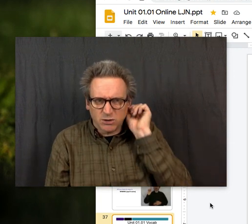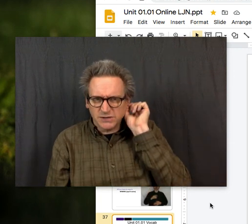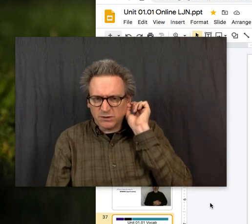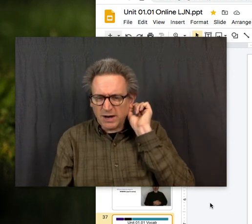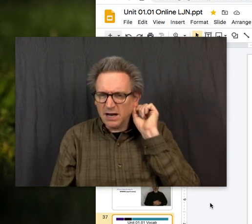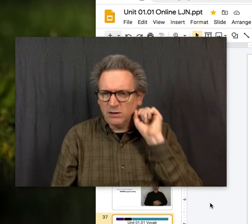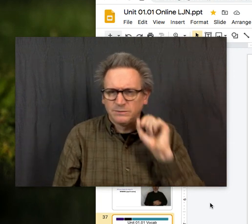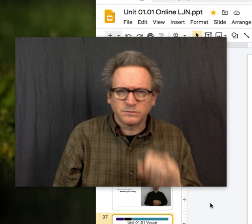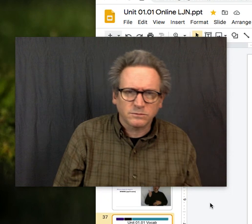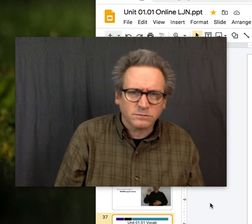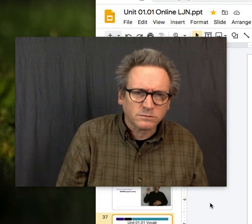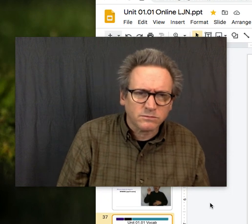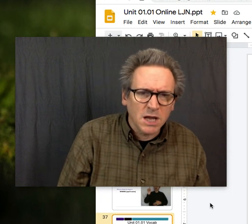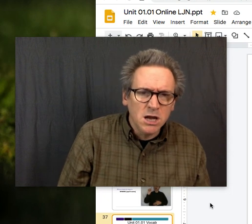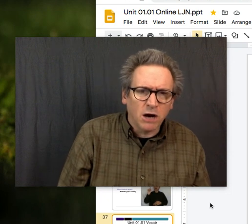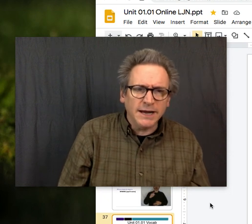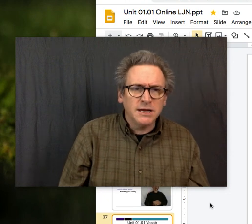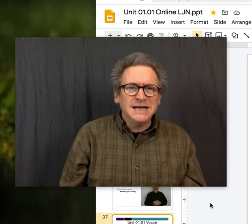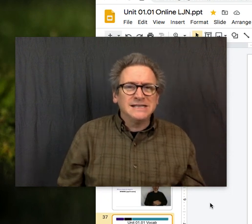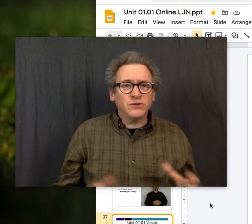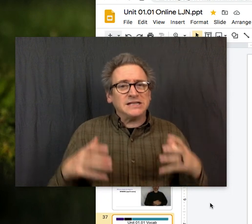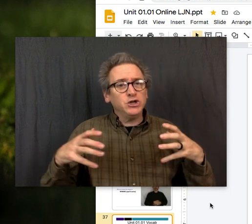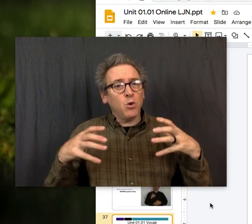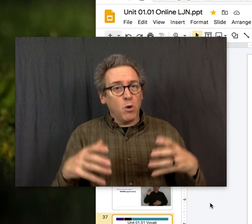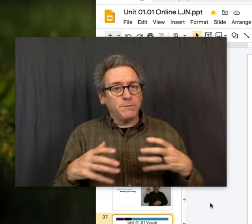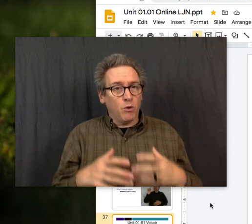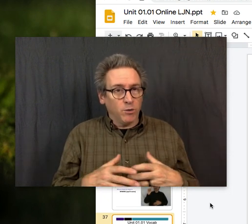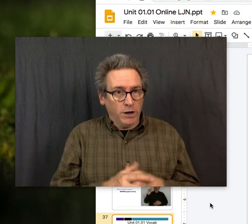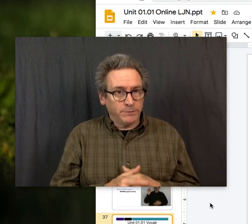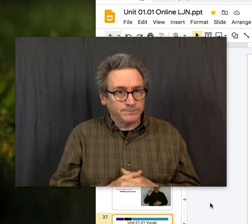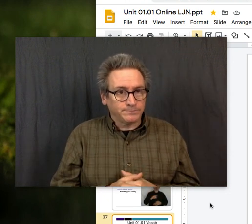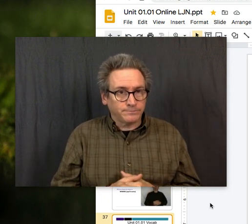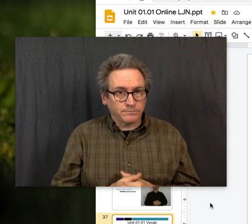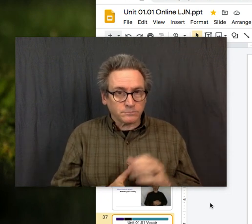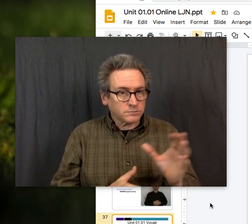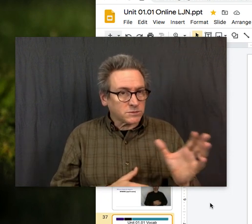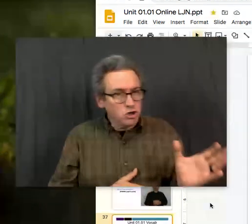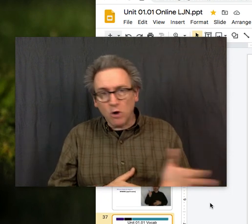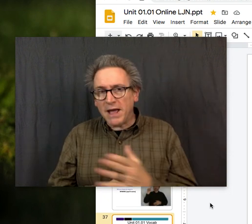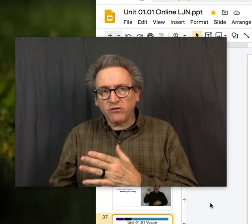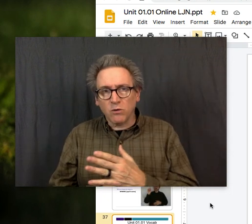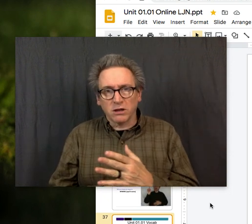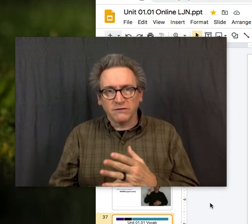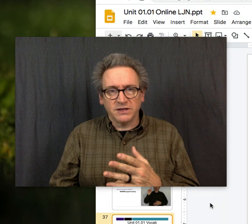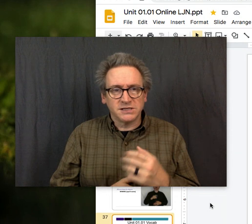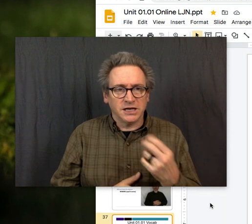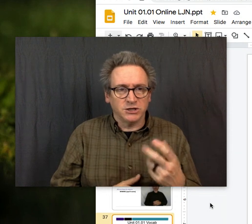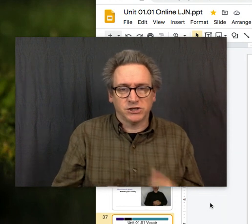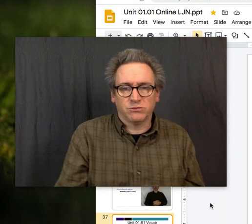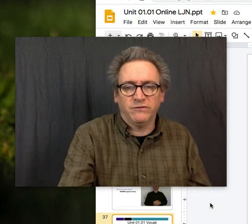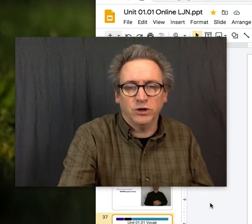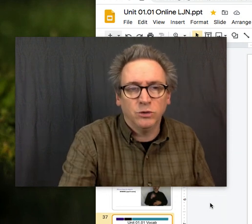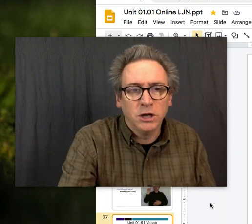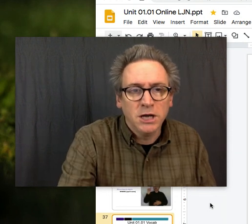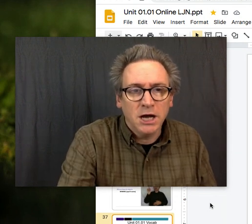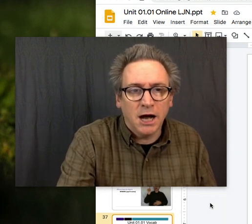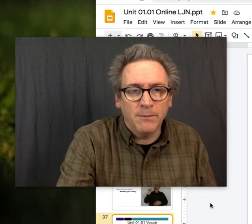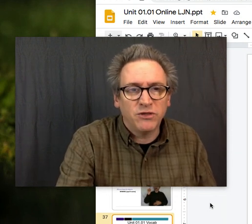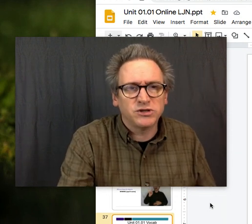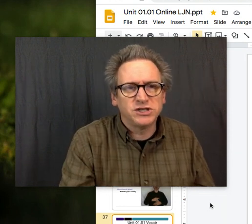basic ones for right now. All right, so that's Unit 1.1. Go back through all of this and just review.